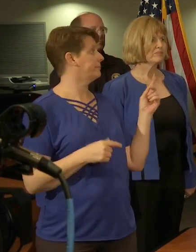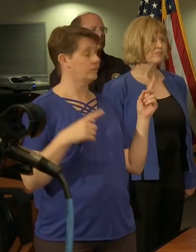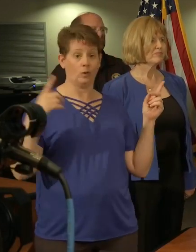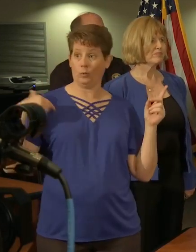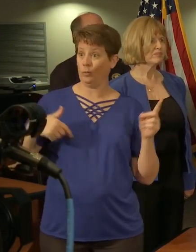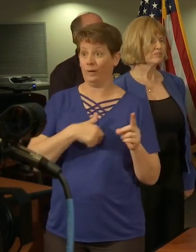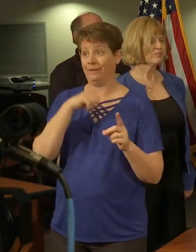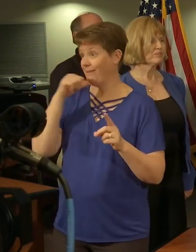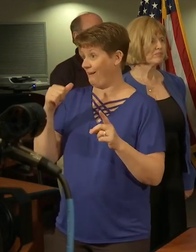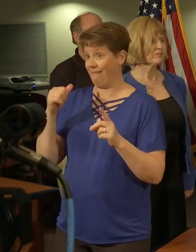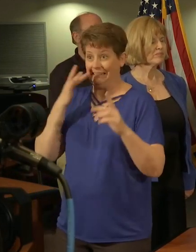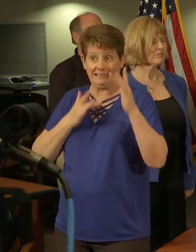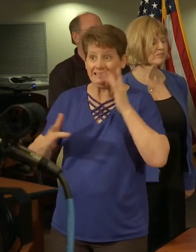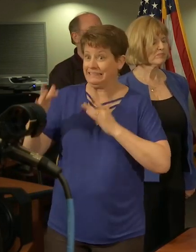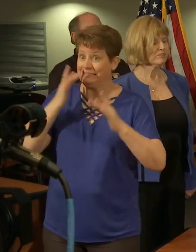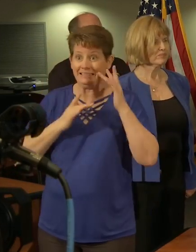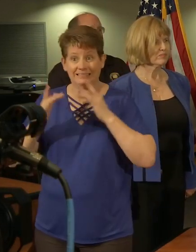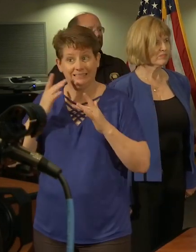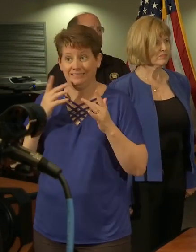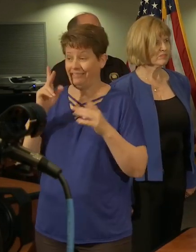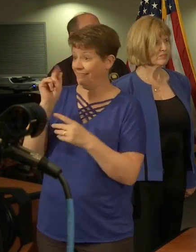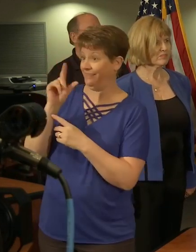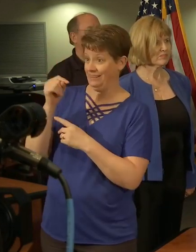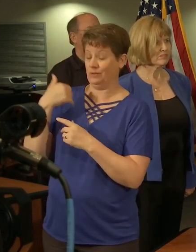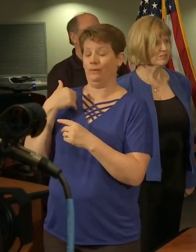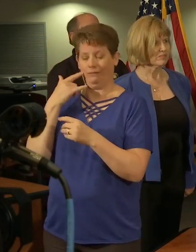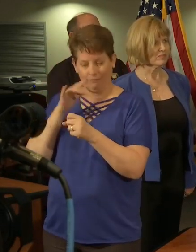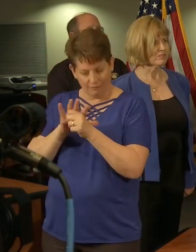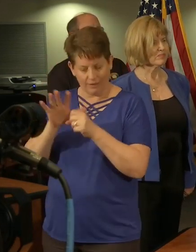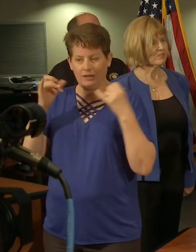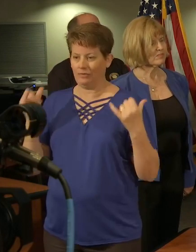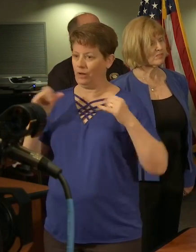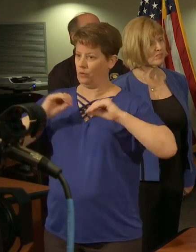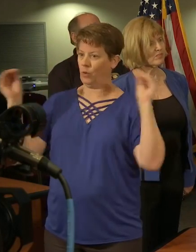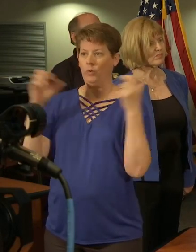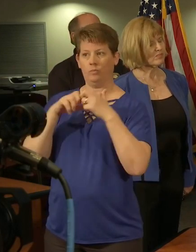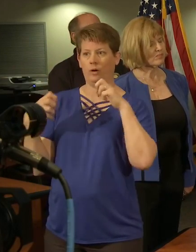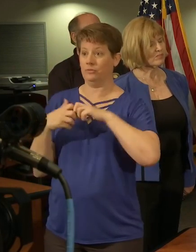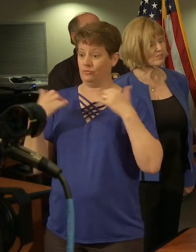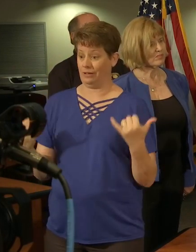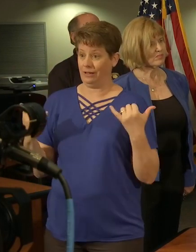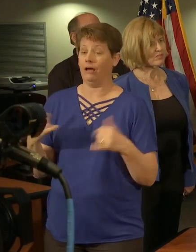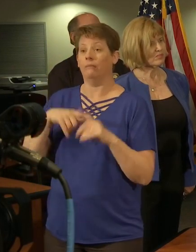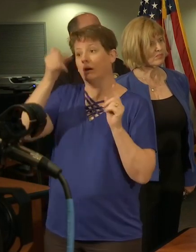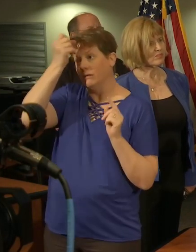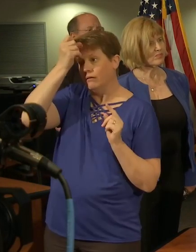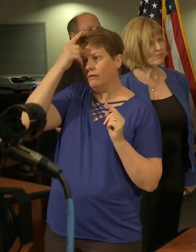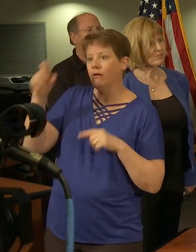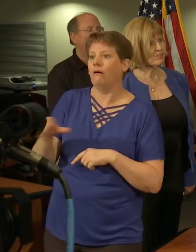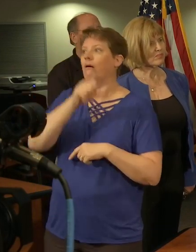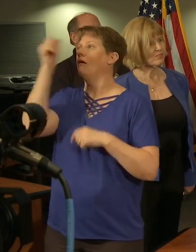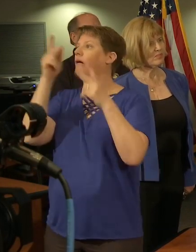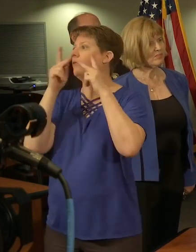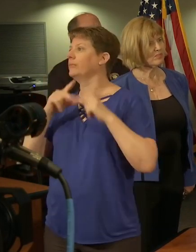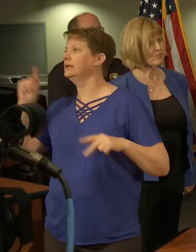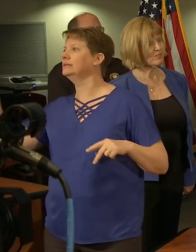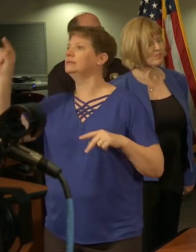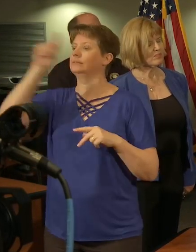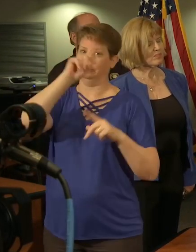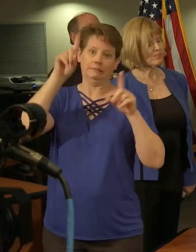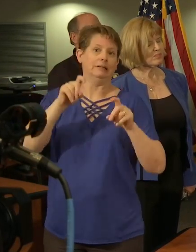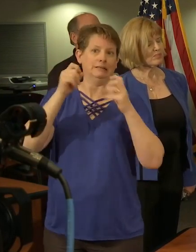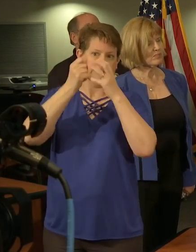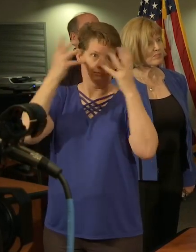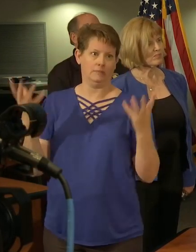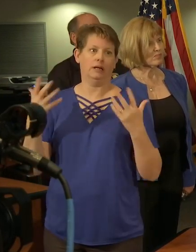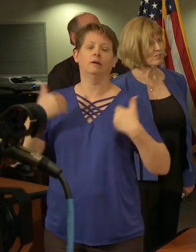having any shortage of the availability of testing in South Carolina. However, in other jurisdictions where they're testing a lot of people, there